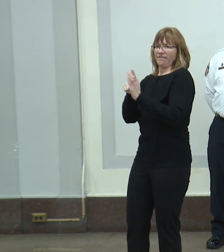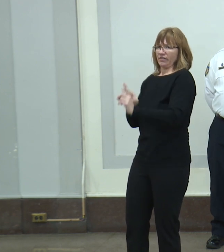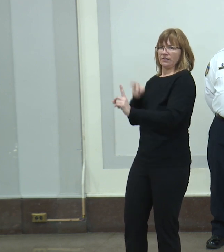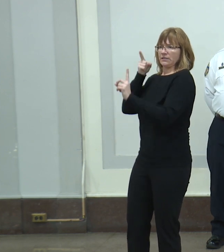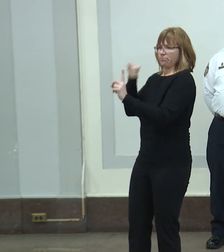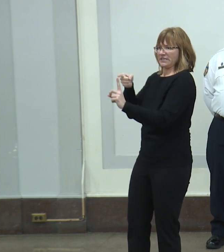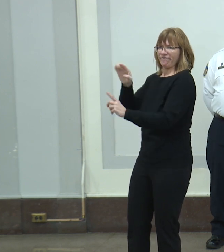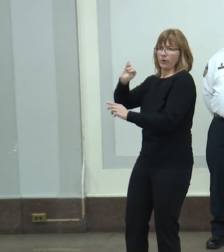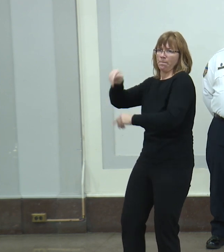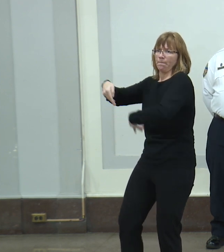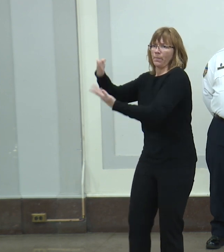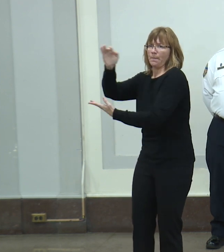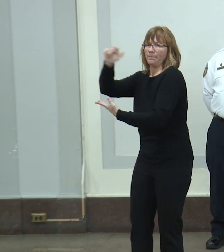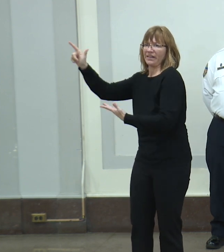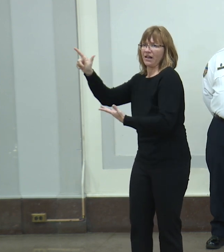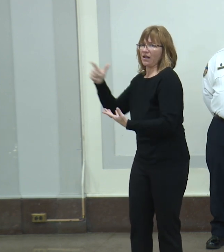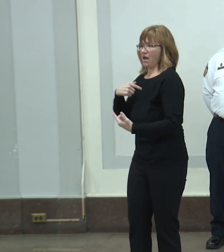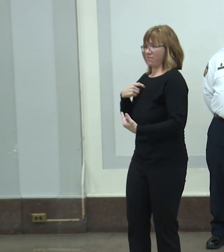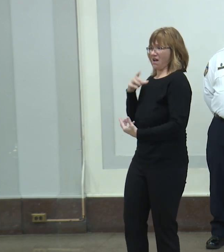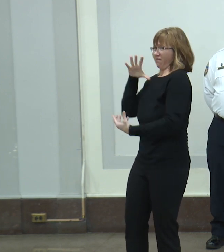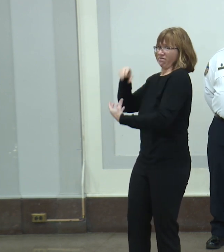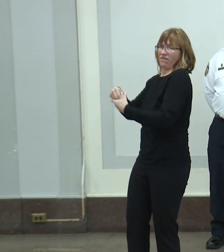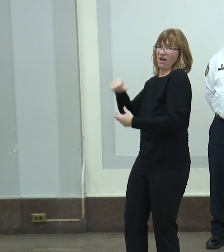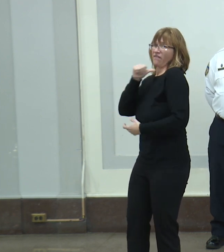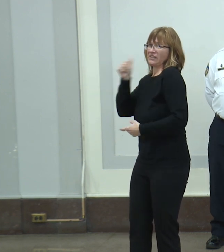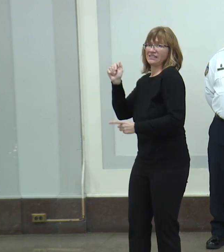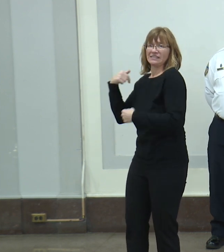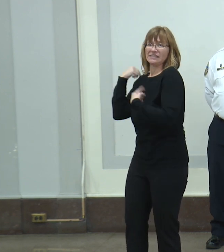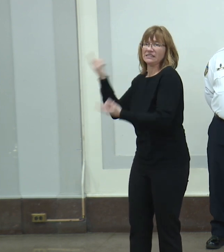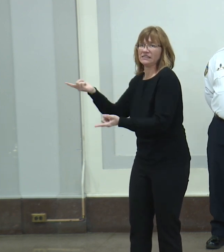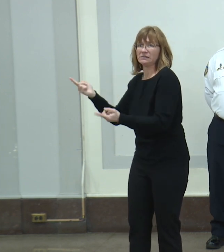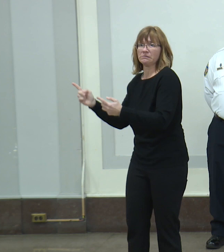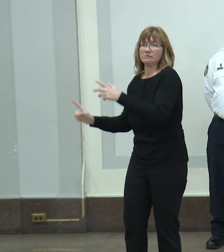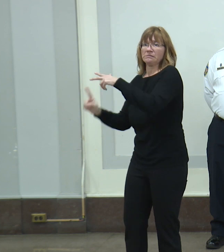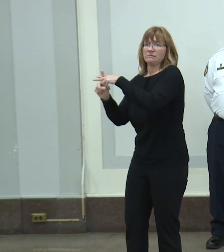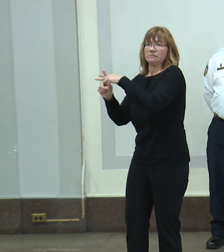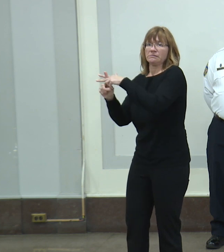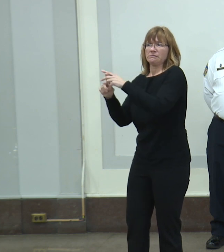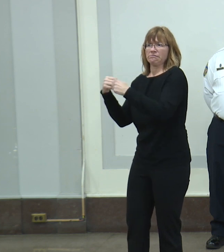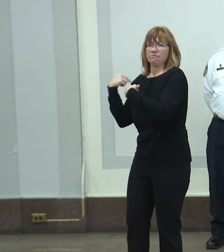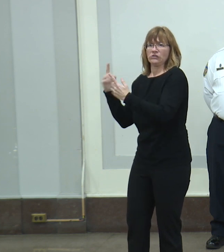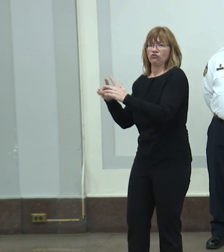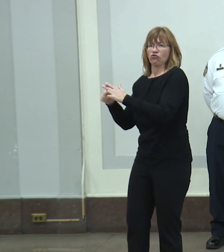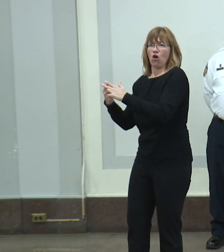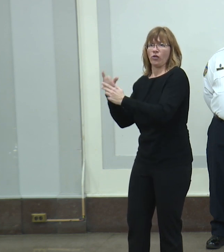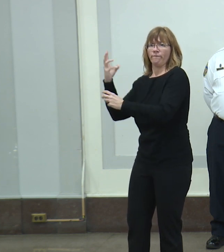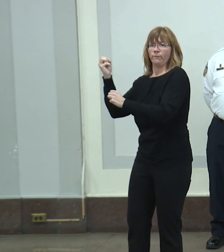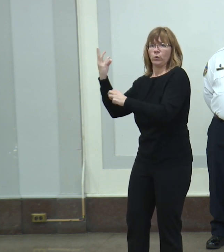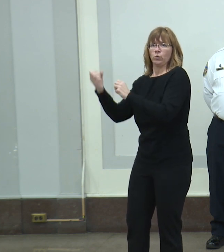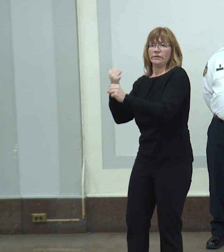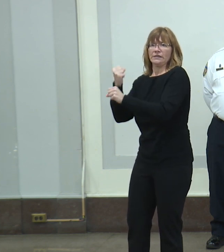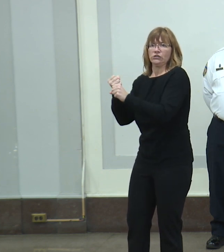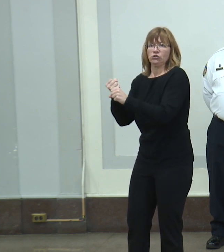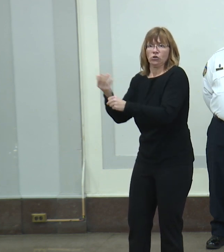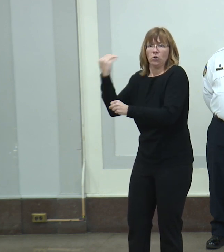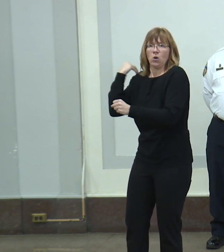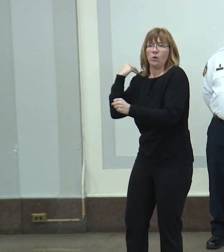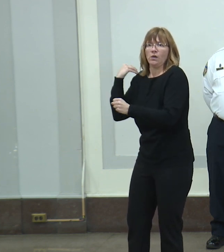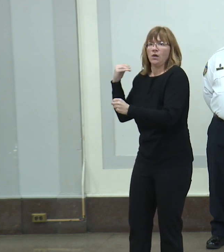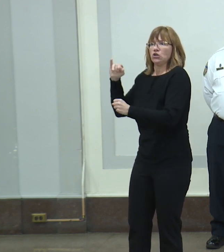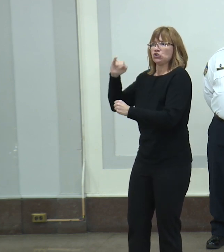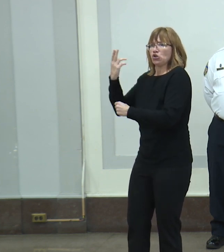this really since it came up a few years ago. My last understanding is that Hopkins was looking at